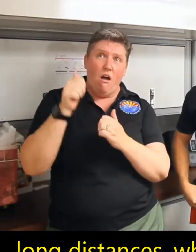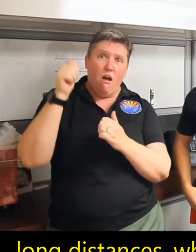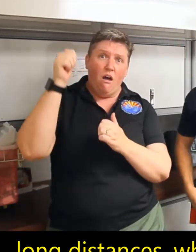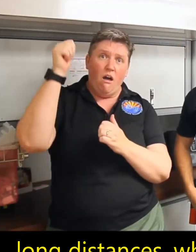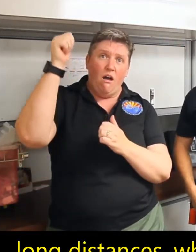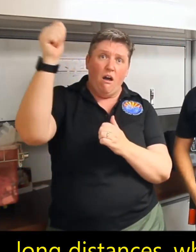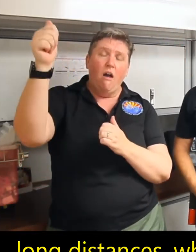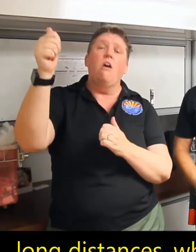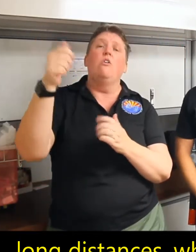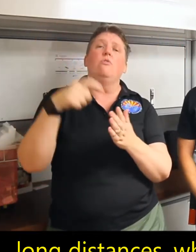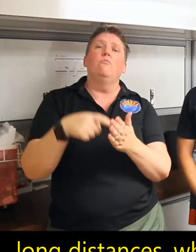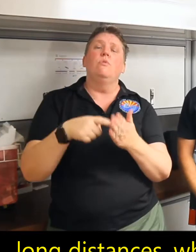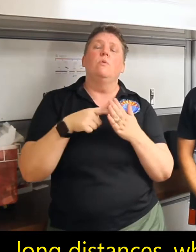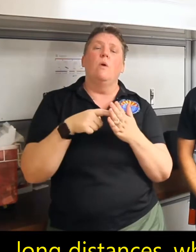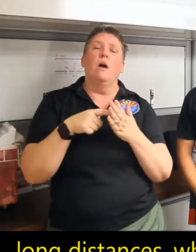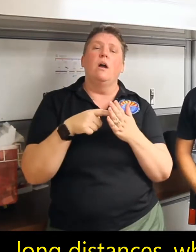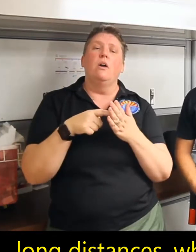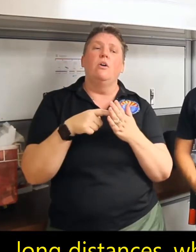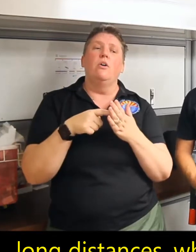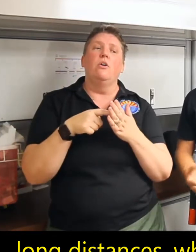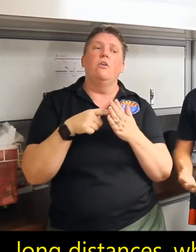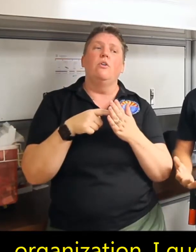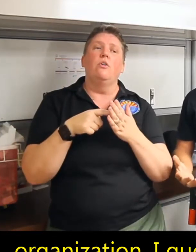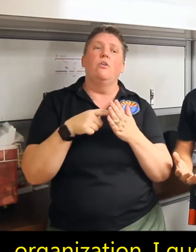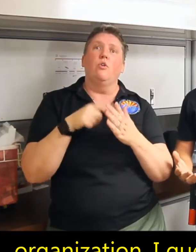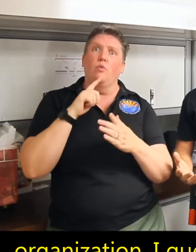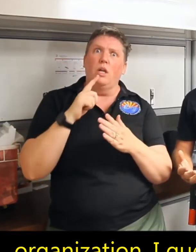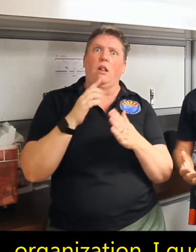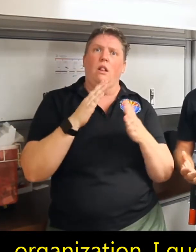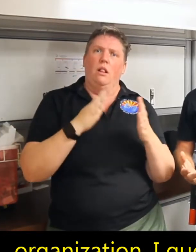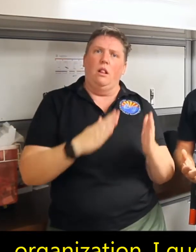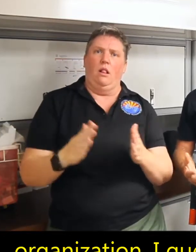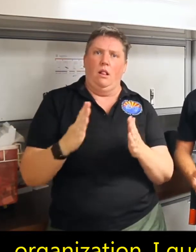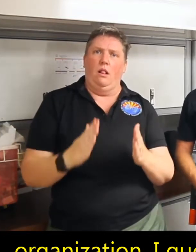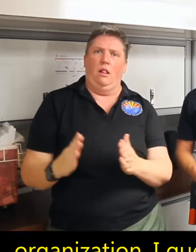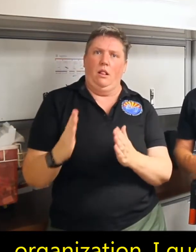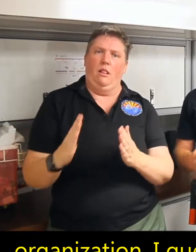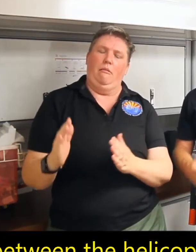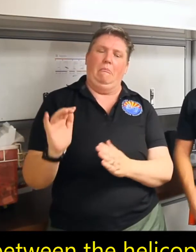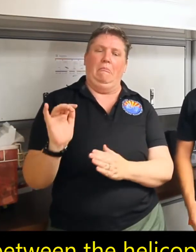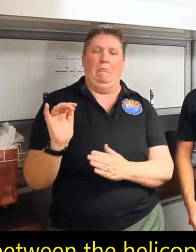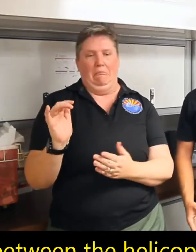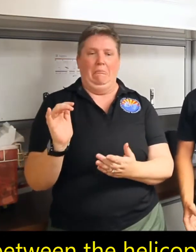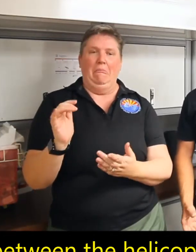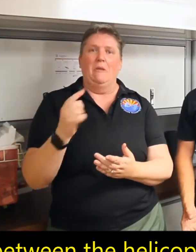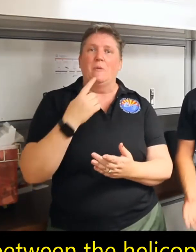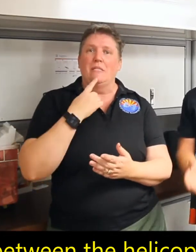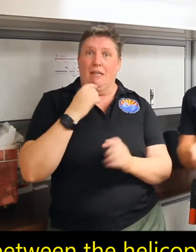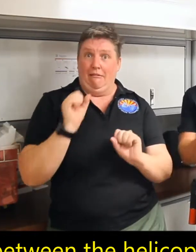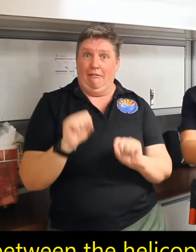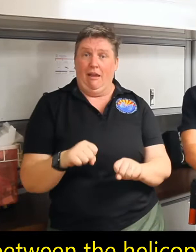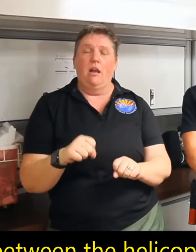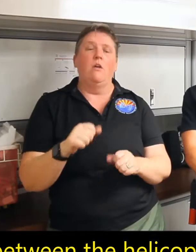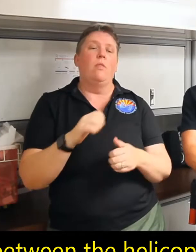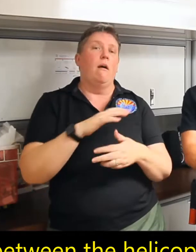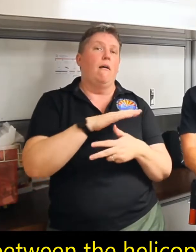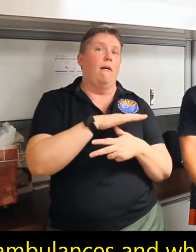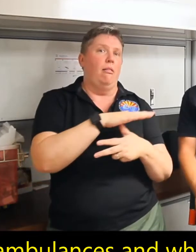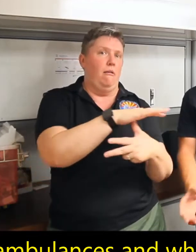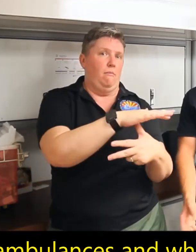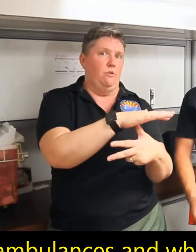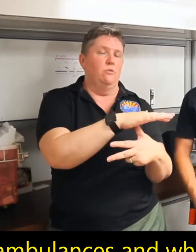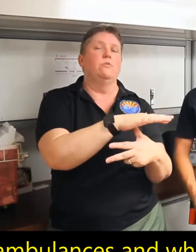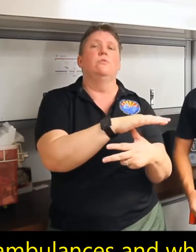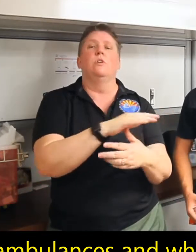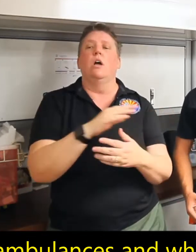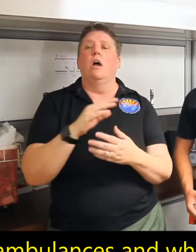distances, which require a real organization, I guess you could say, between helicopters and the ground ambulances